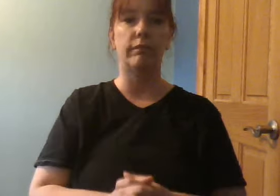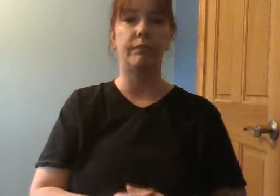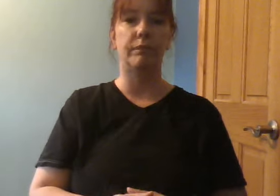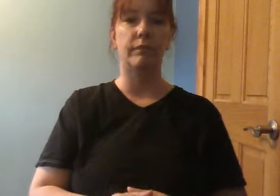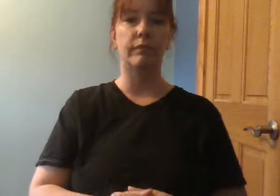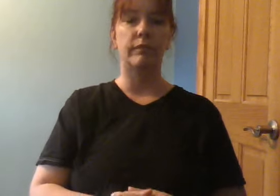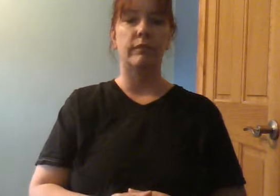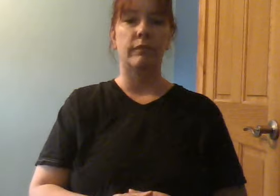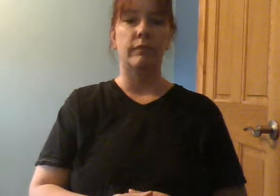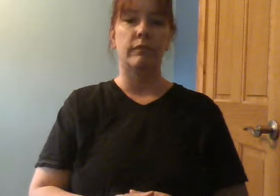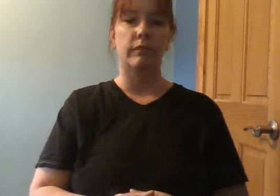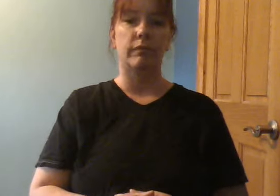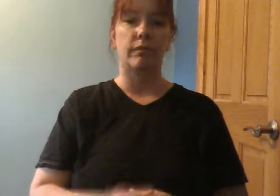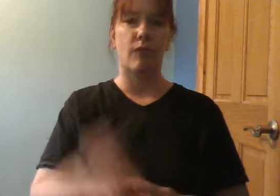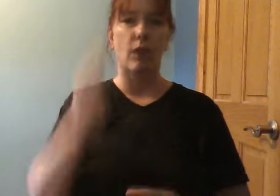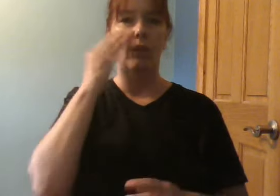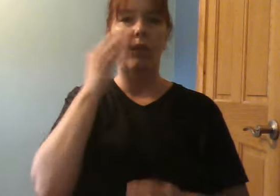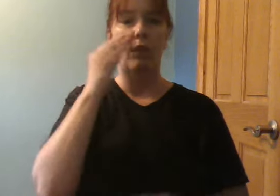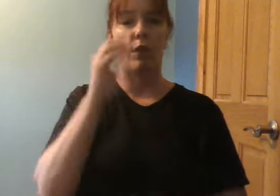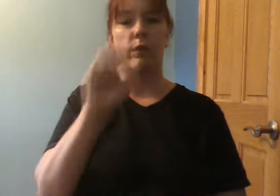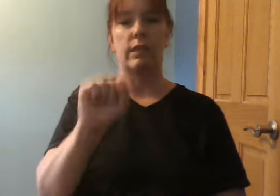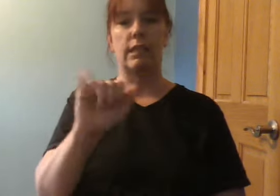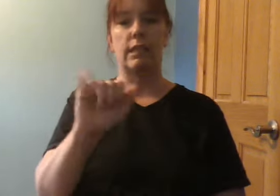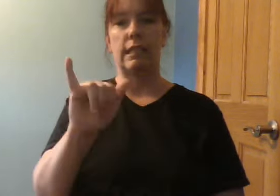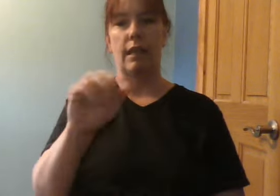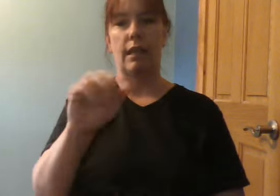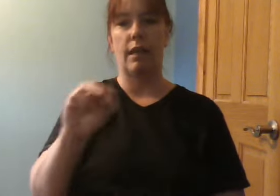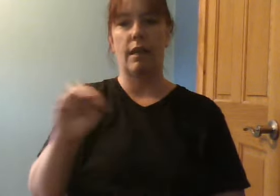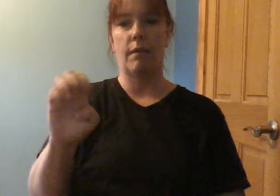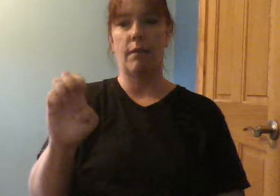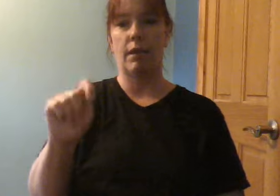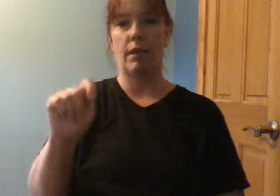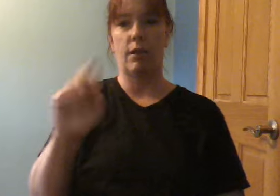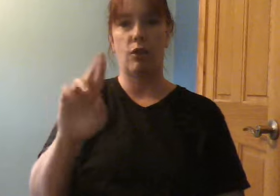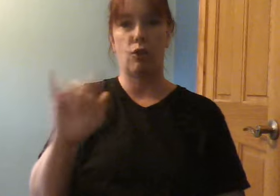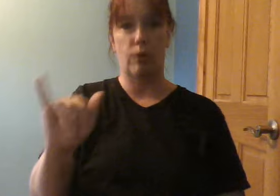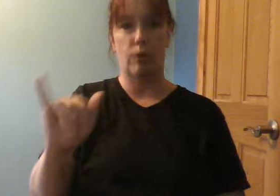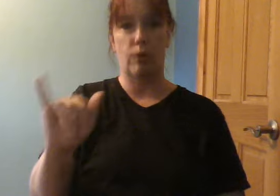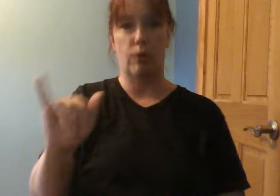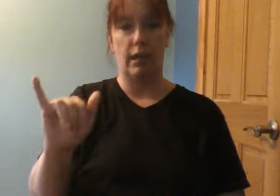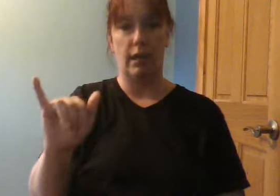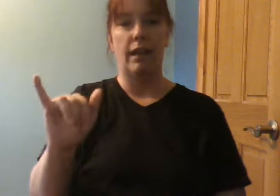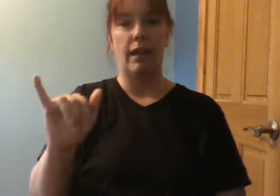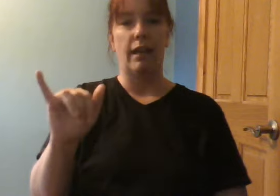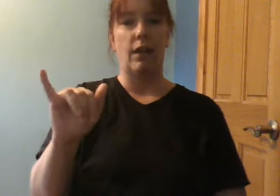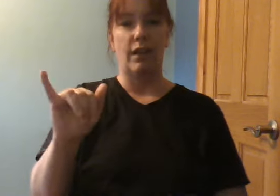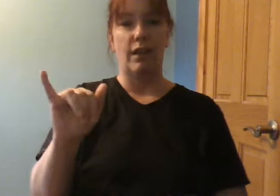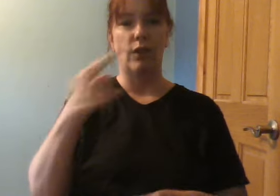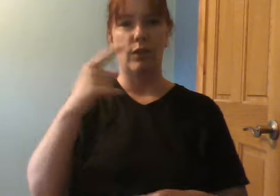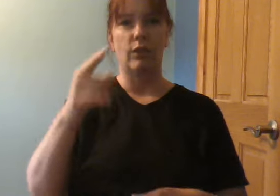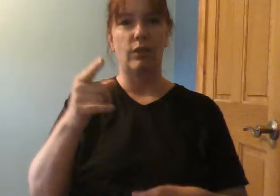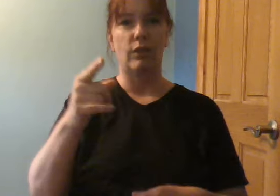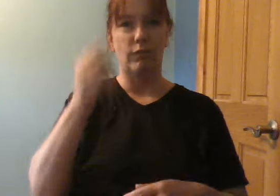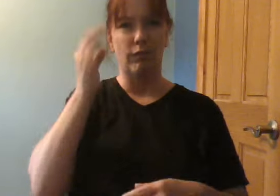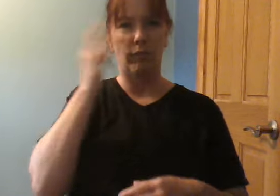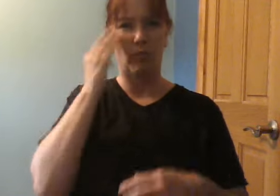Well, you know what symmetry is, so you don't need a picture of it. Okay. And this is how we're going to do it. We're going to do it using phones, and we're going to do it using mobile proximity. I'm going to